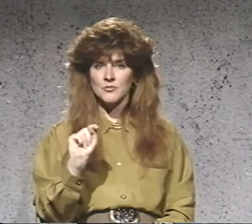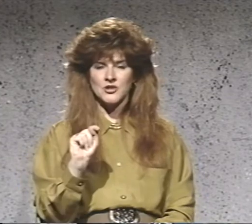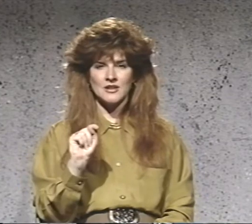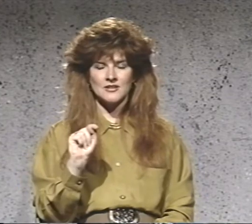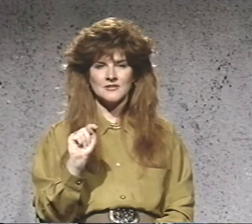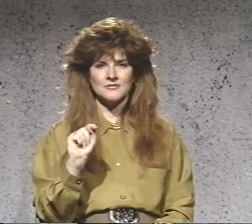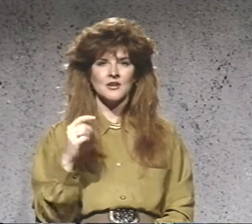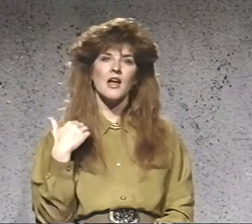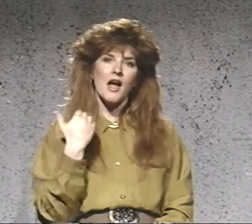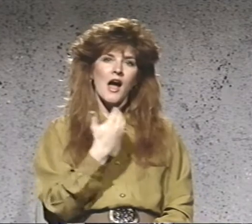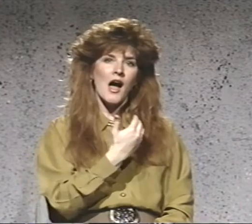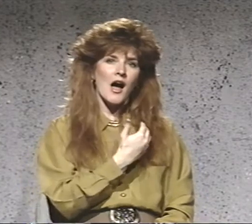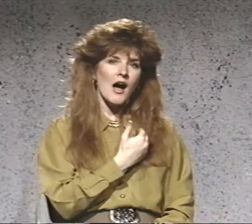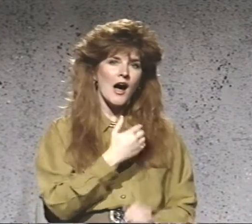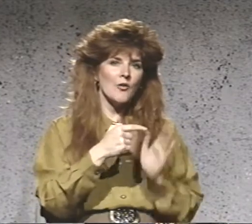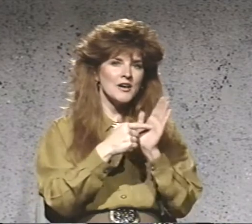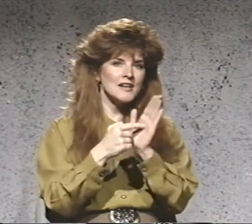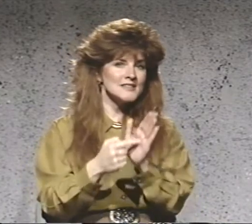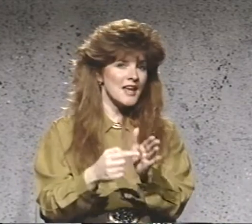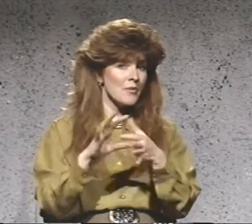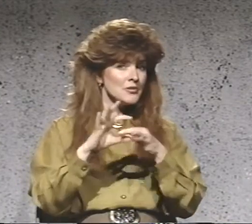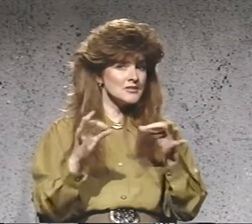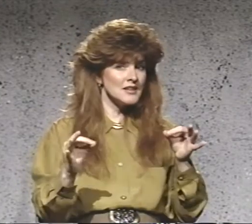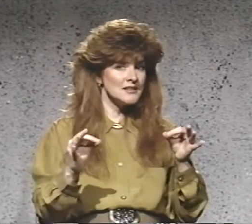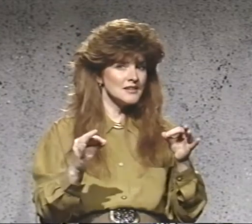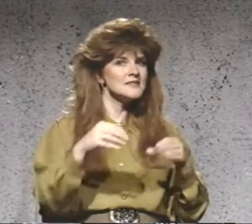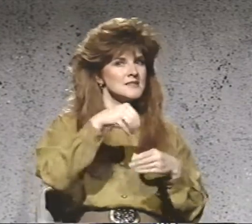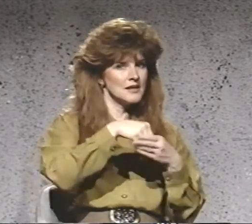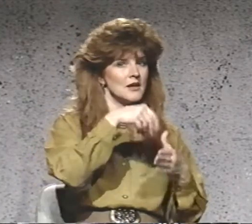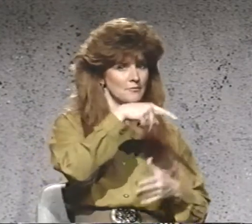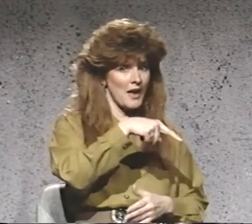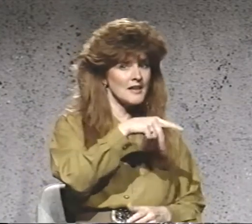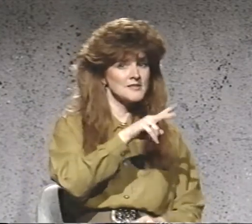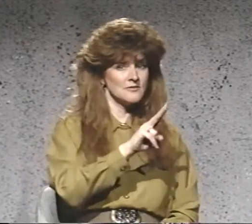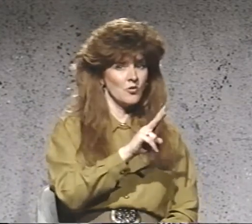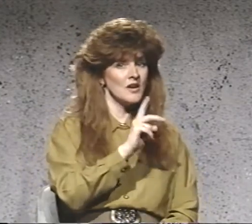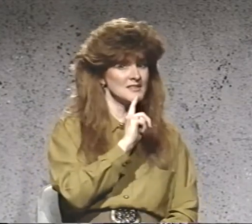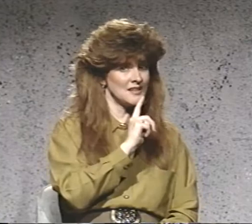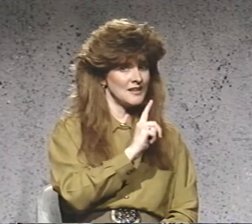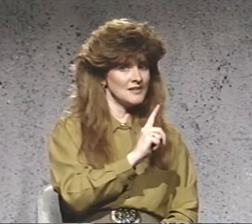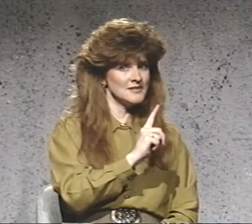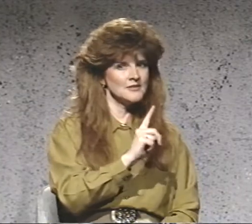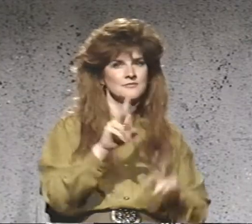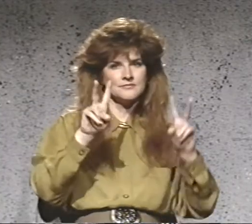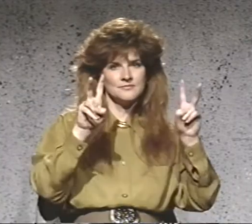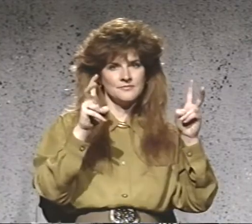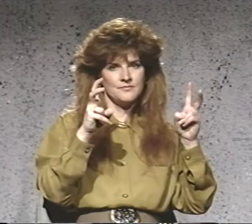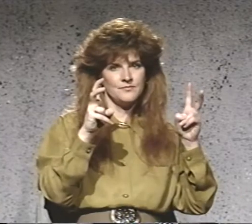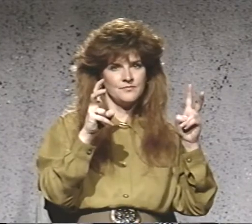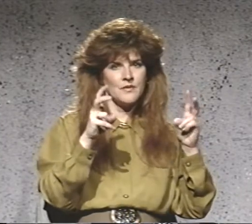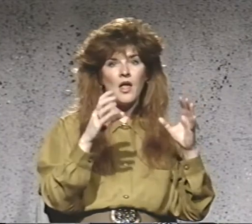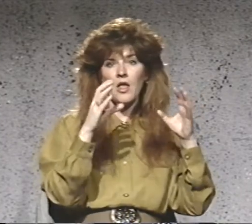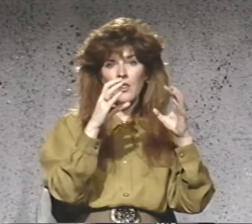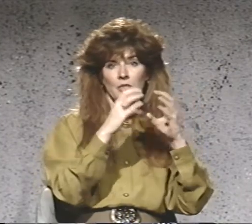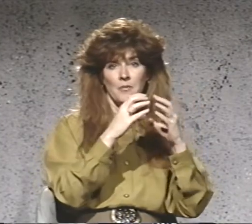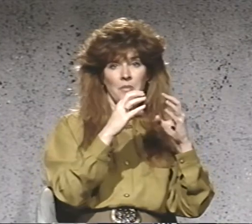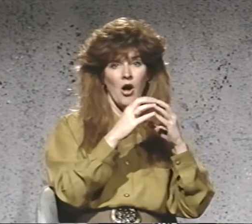object. Our example sentence in passive voice is, the